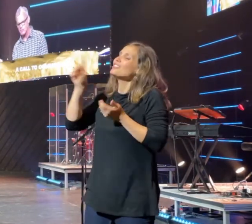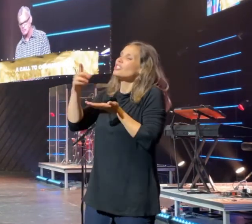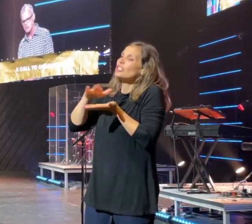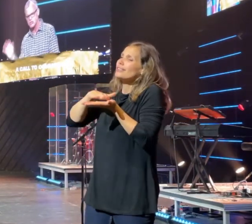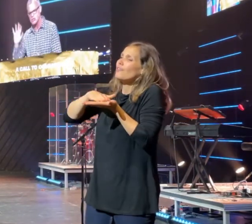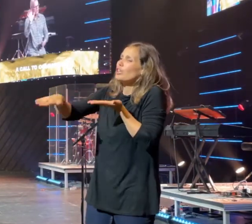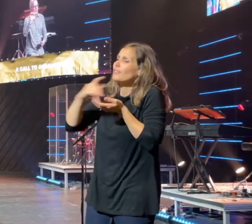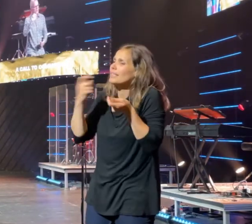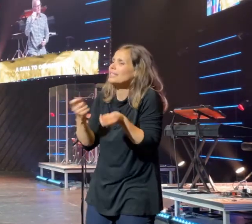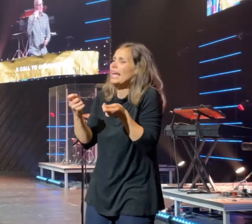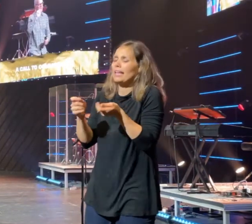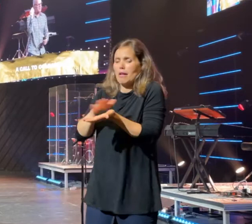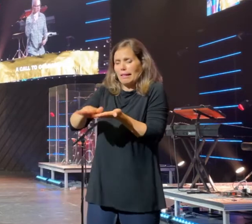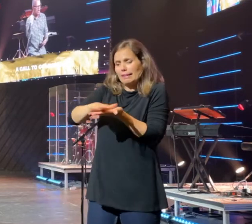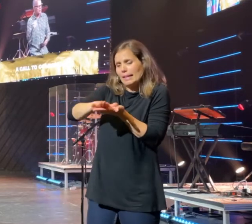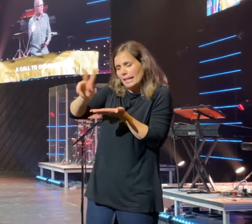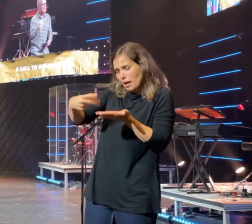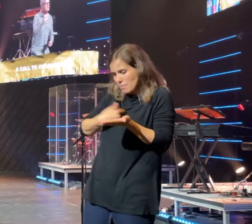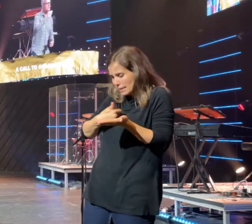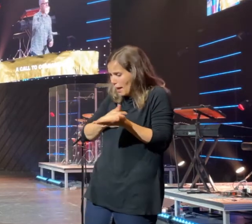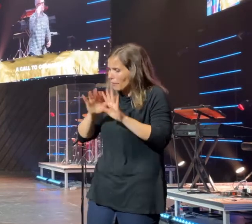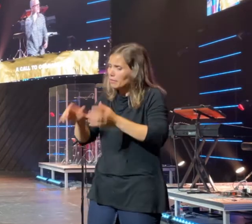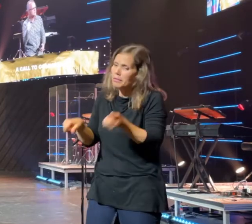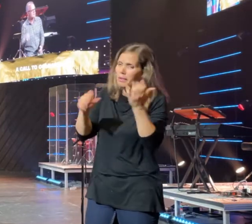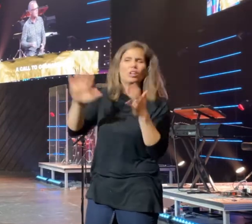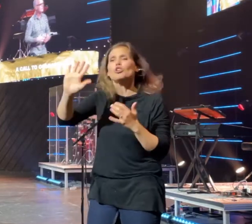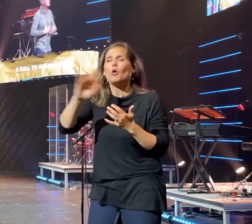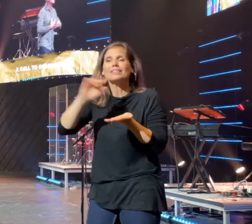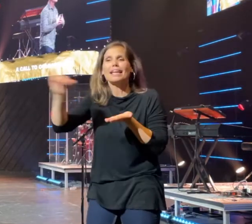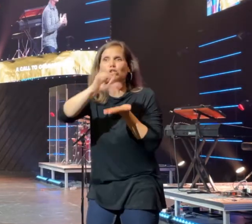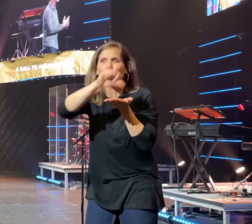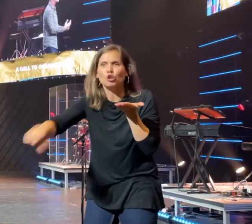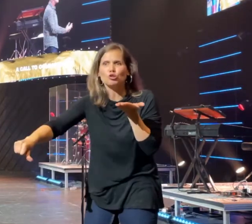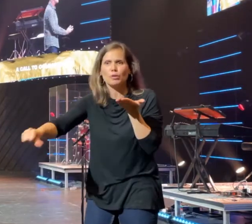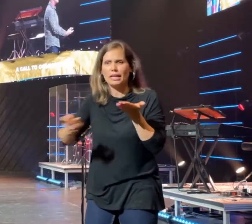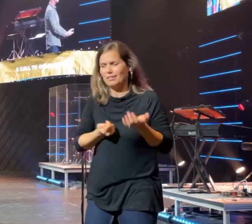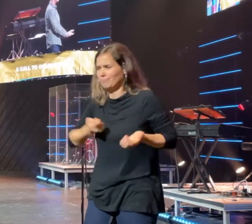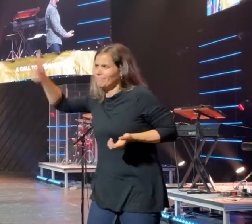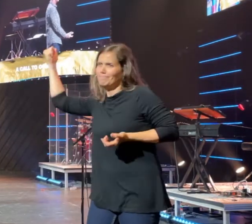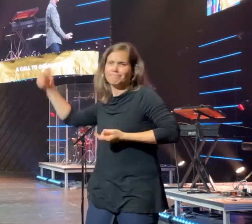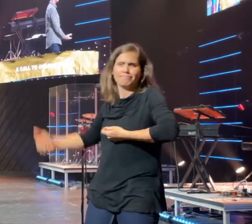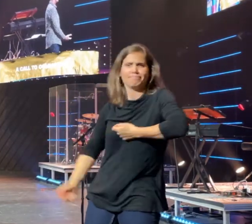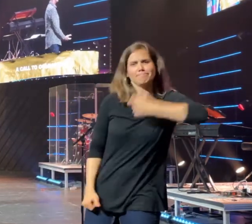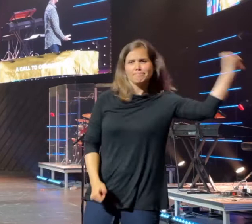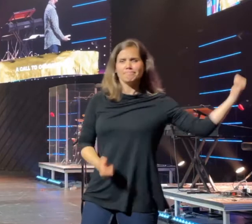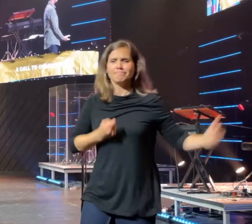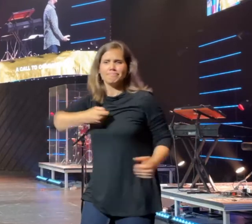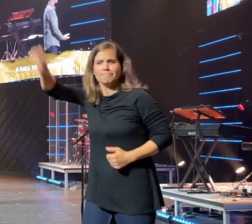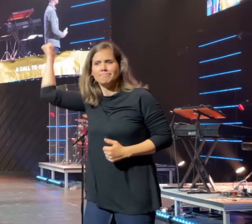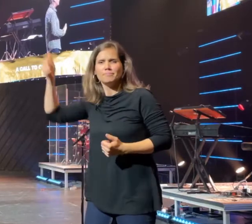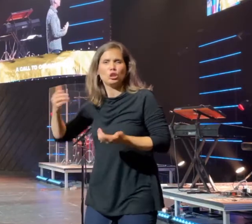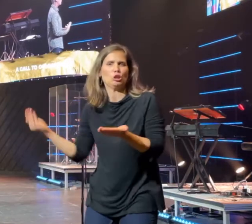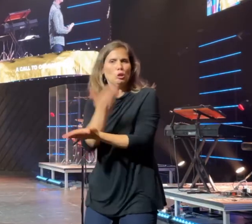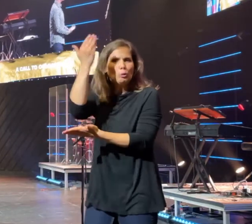off like it's a chalkboard. He doesn't just erase the bad things. He rewrites the truths of